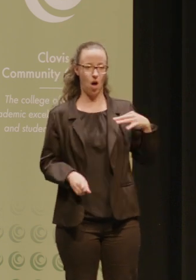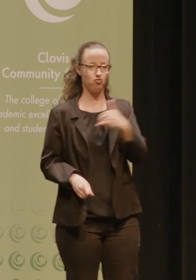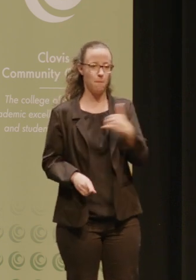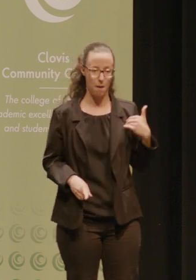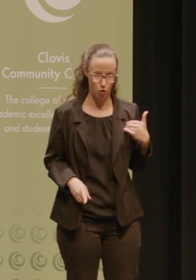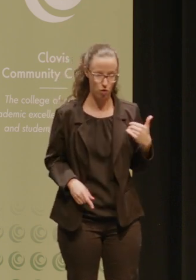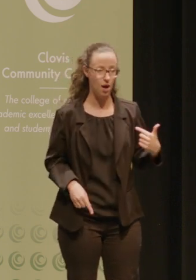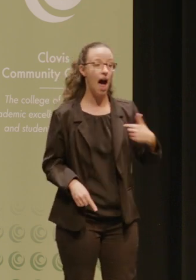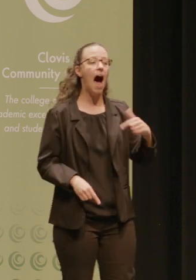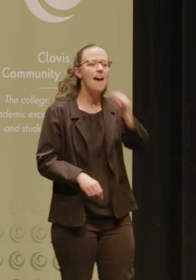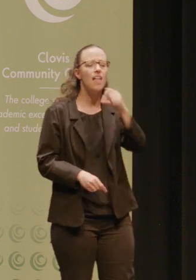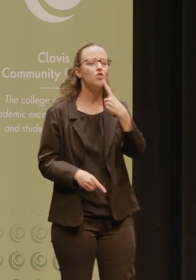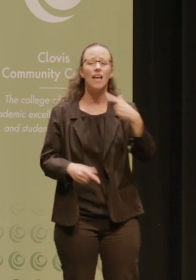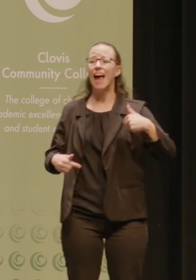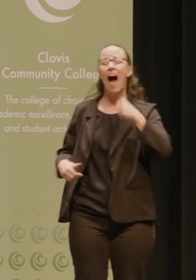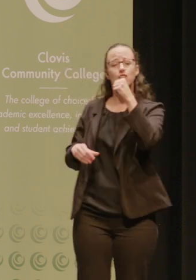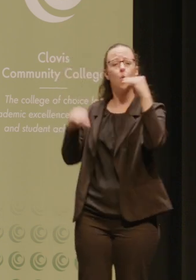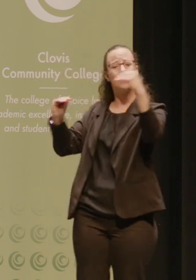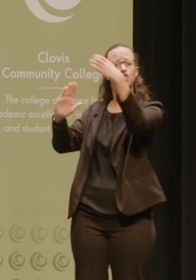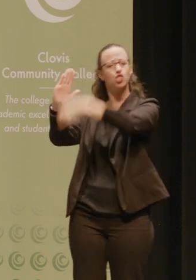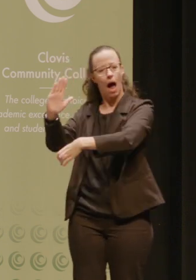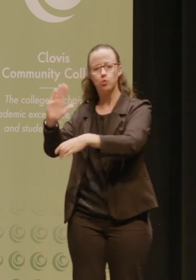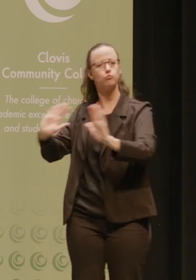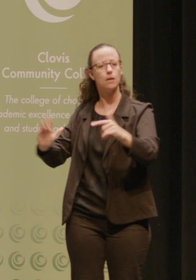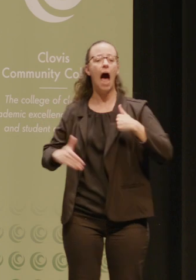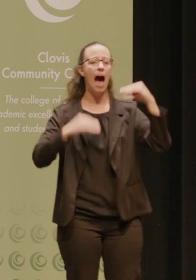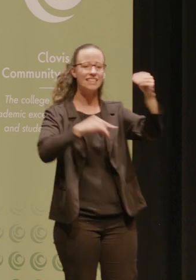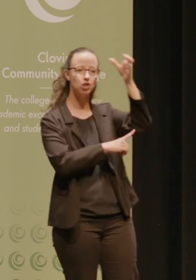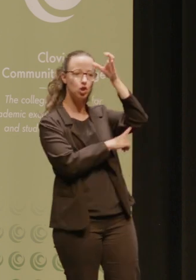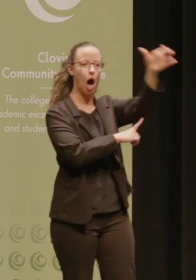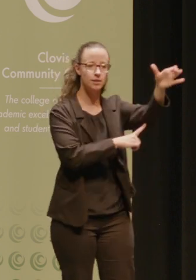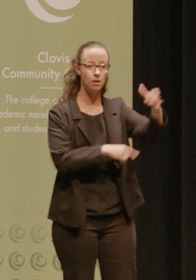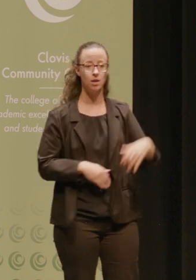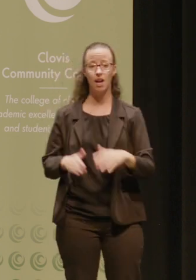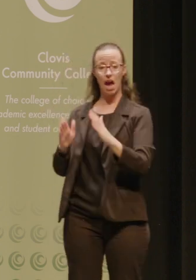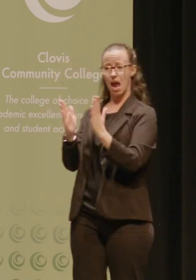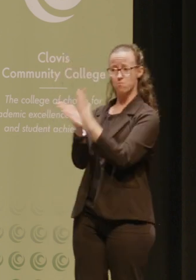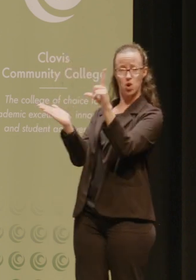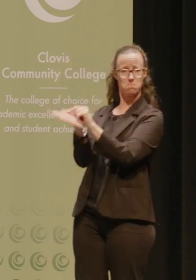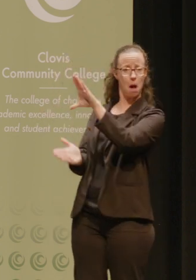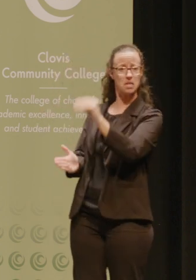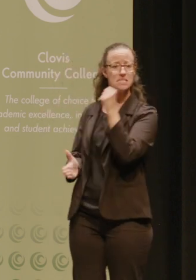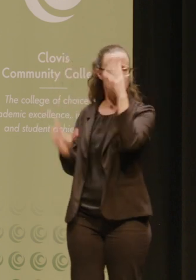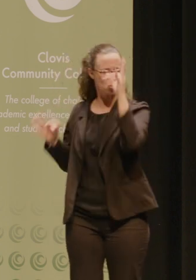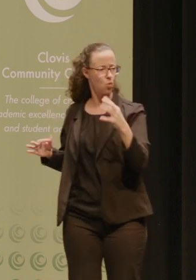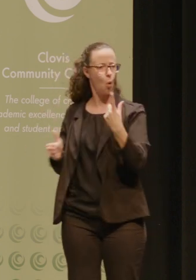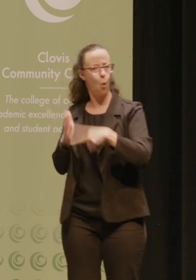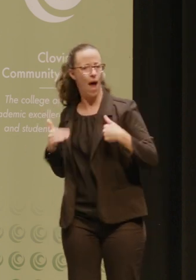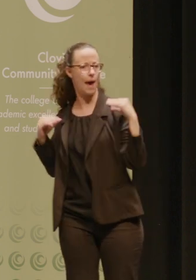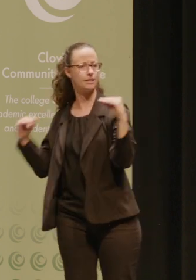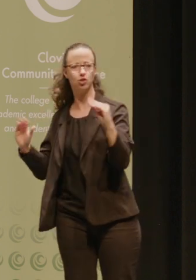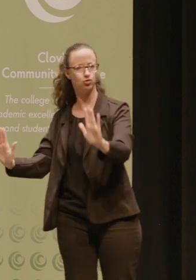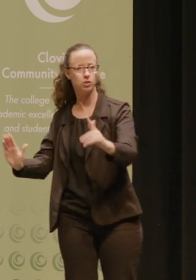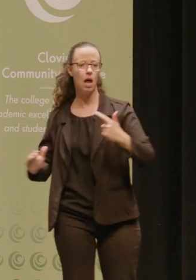love to say, I don't teach chapters, I teach concepts. A textbook publisher does not tell me what I teach in my class. I